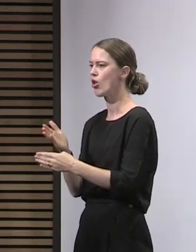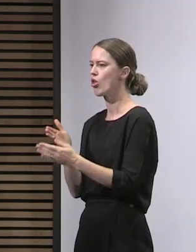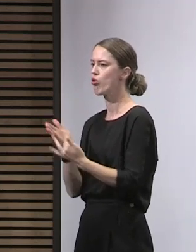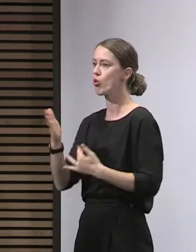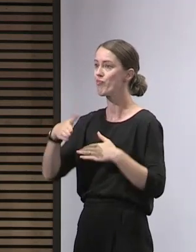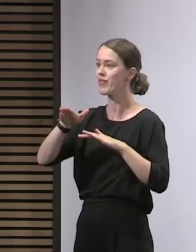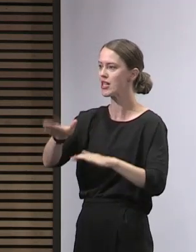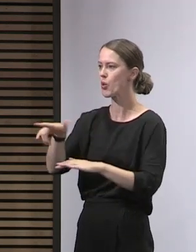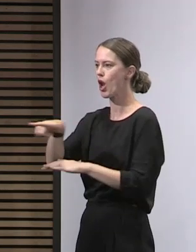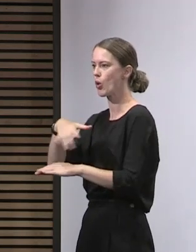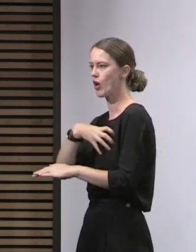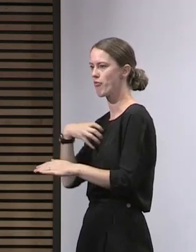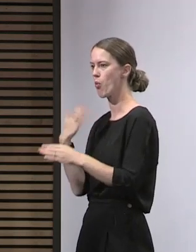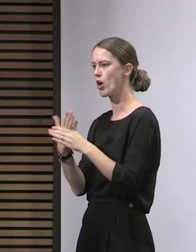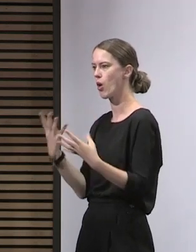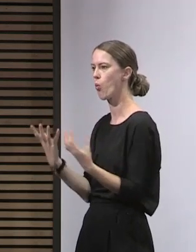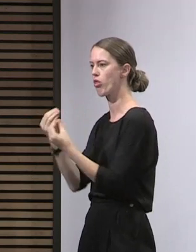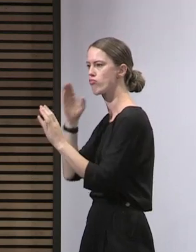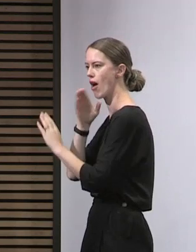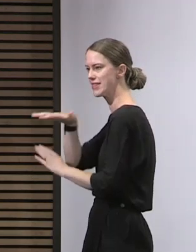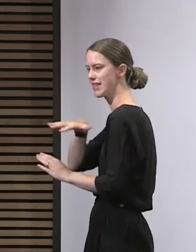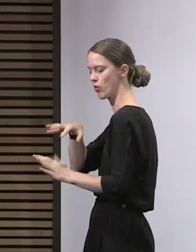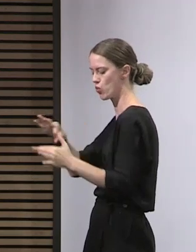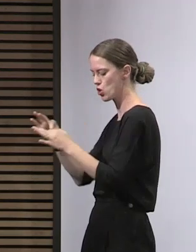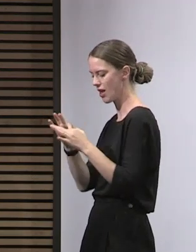and local government working alongside the private sector.